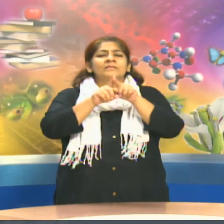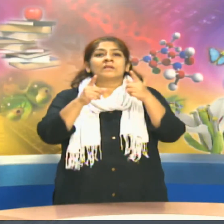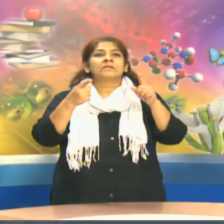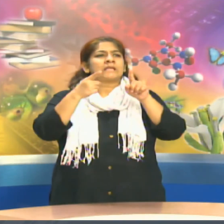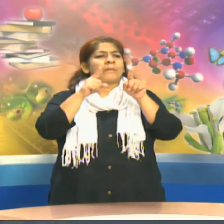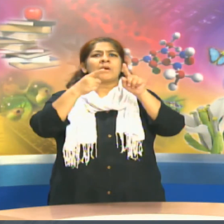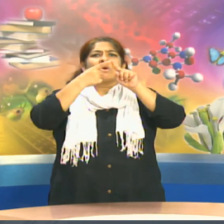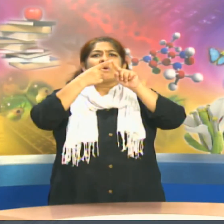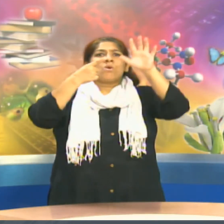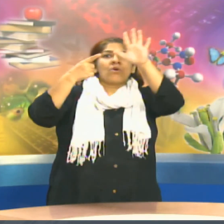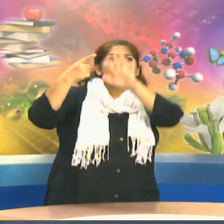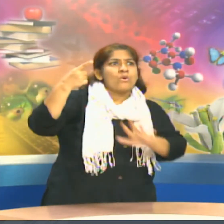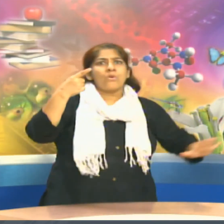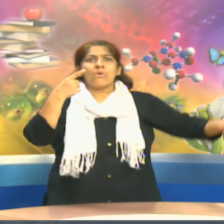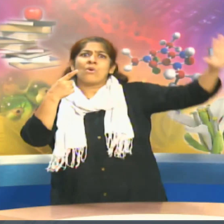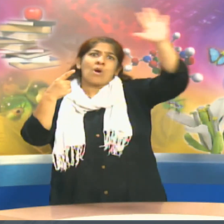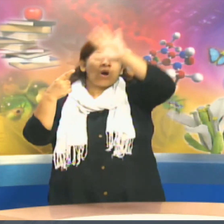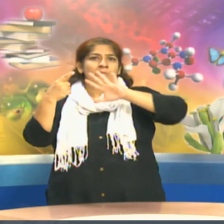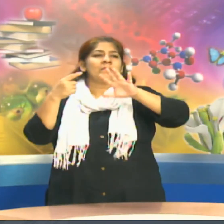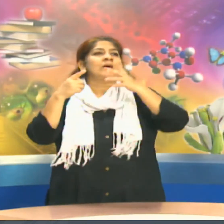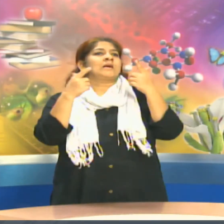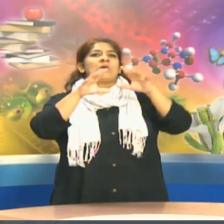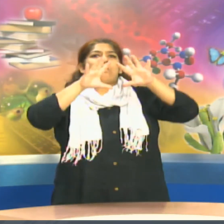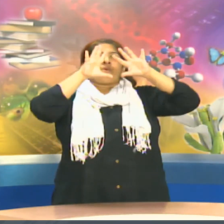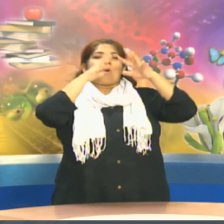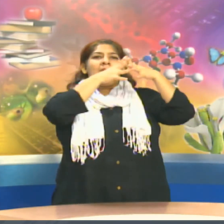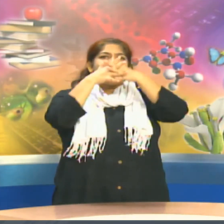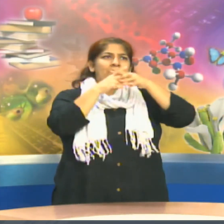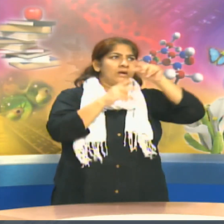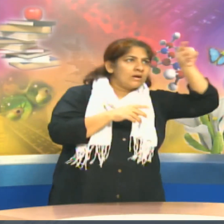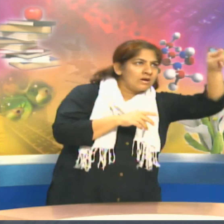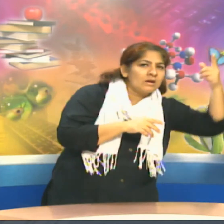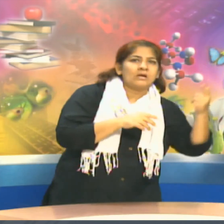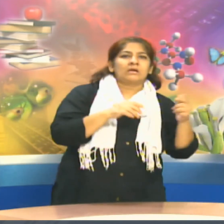Now this picture which you just saw, this is about the